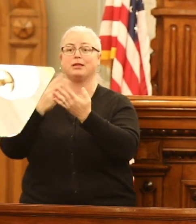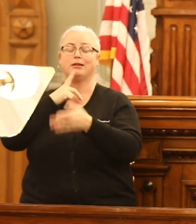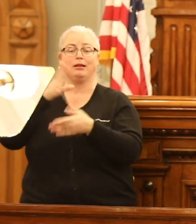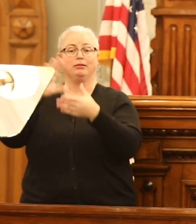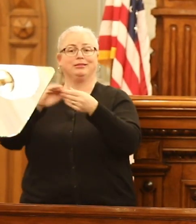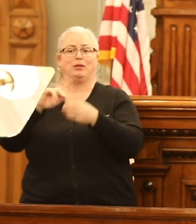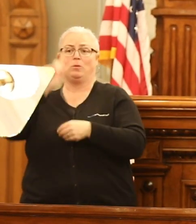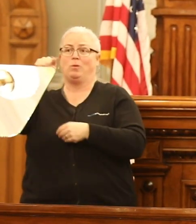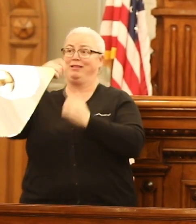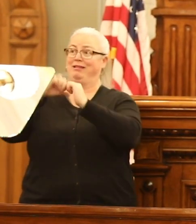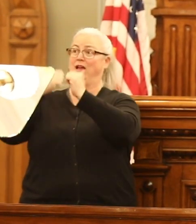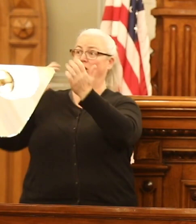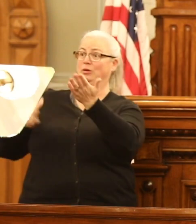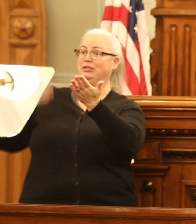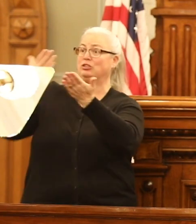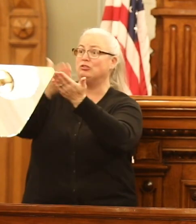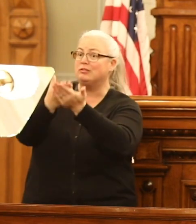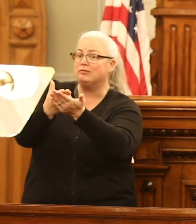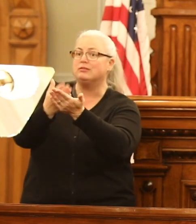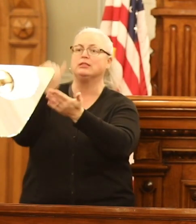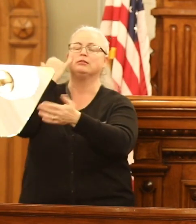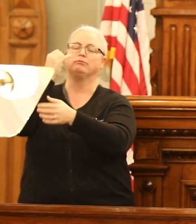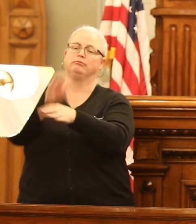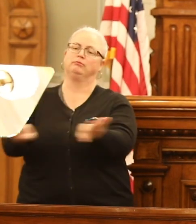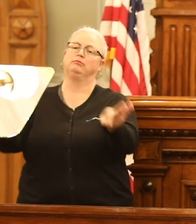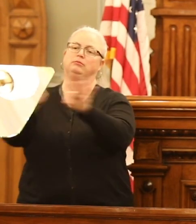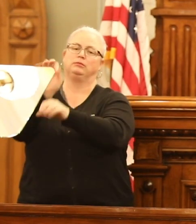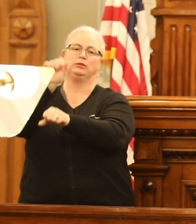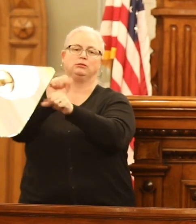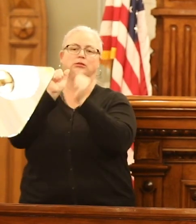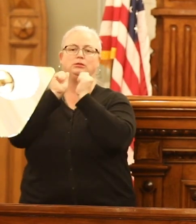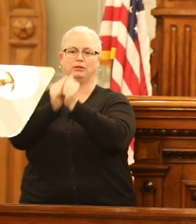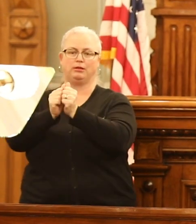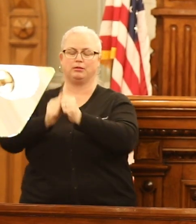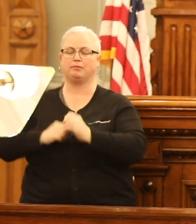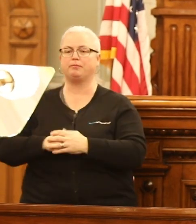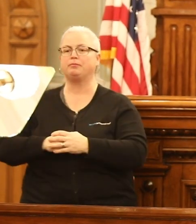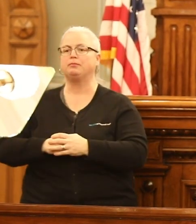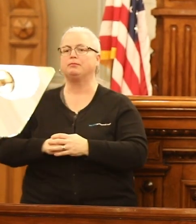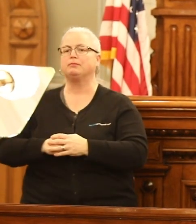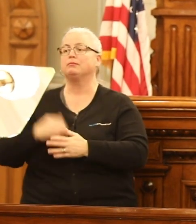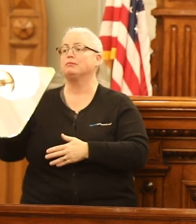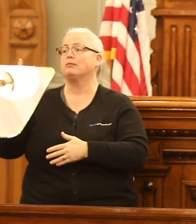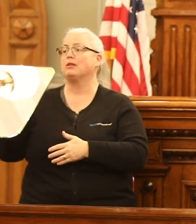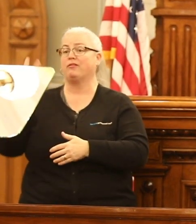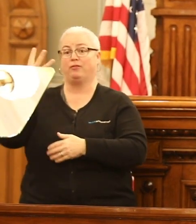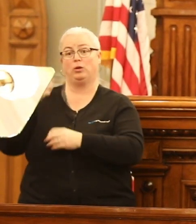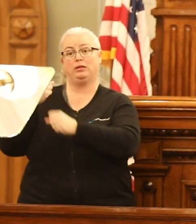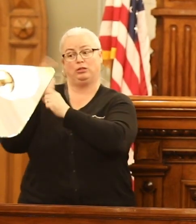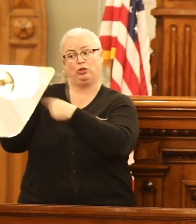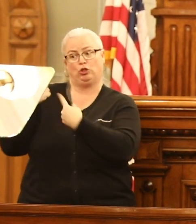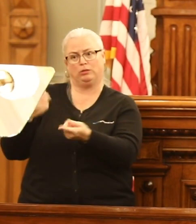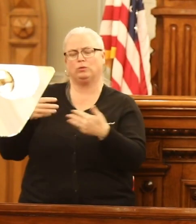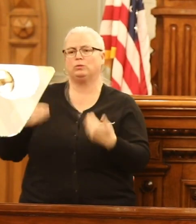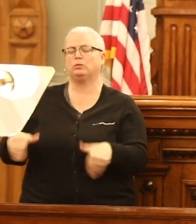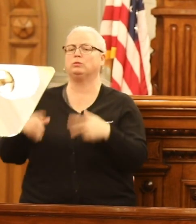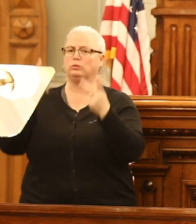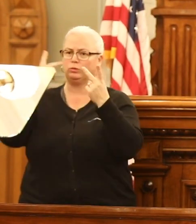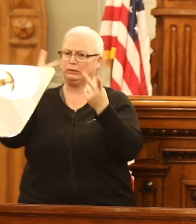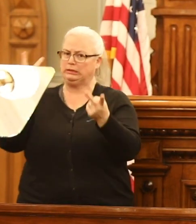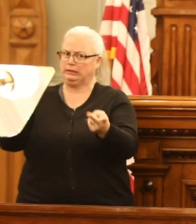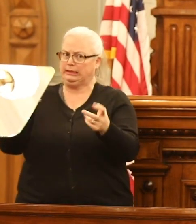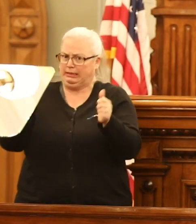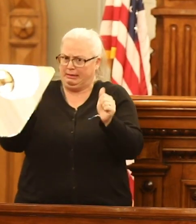we can only get there if we work together. Because over the past 4 years, we've seen what